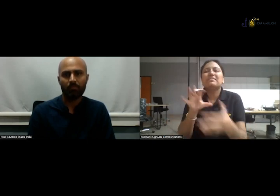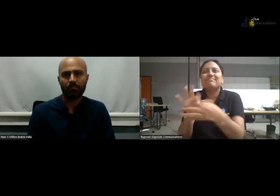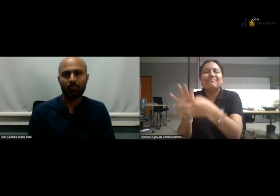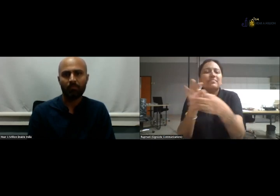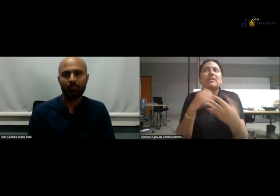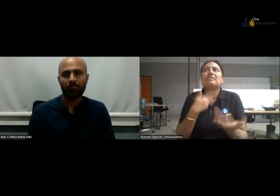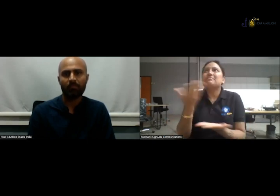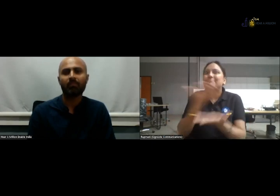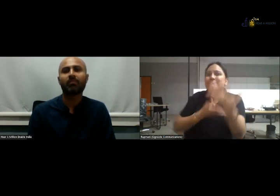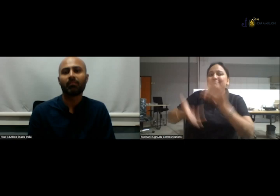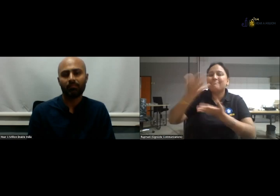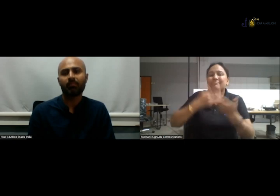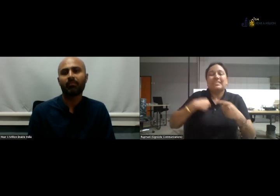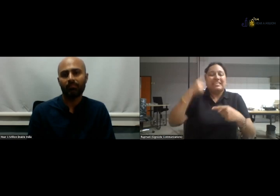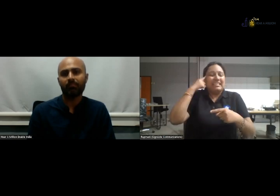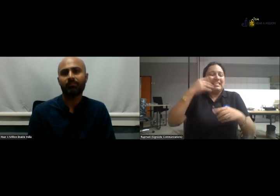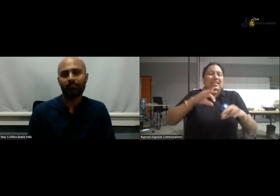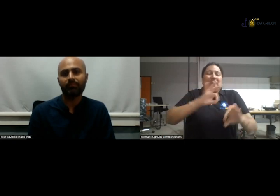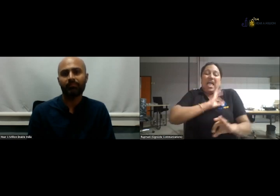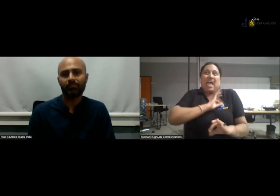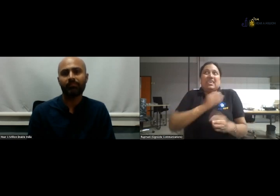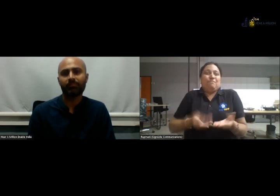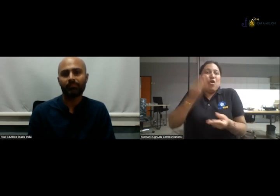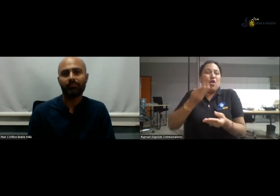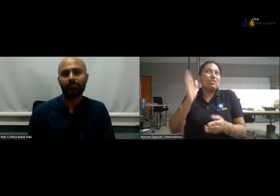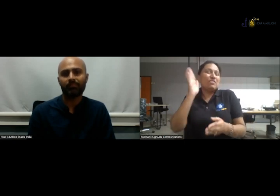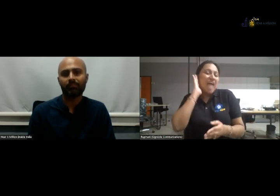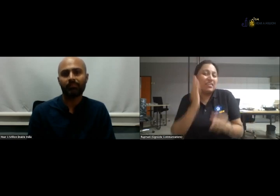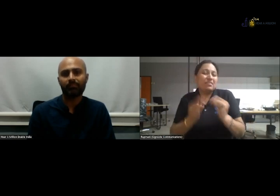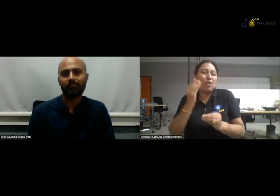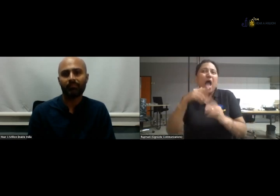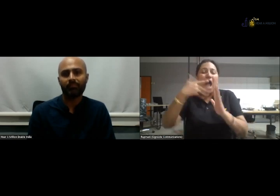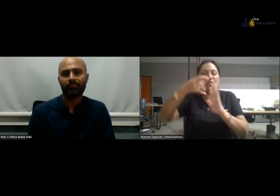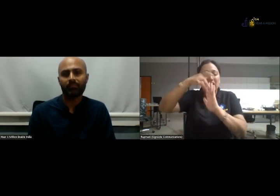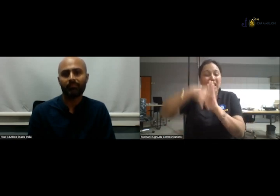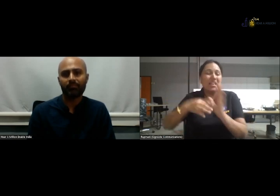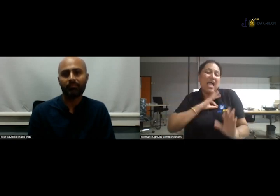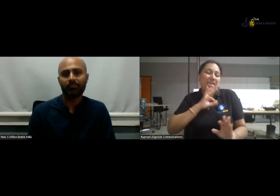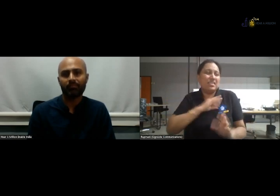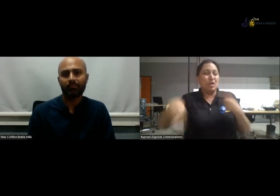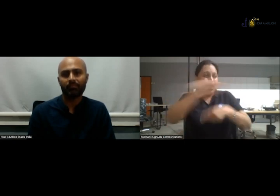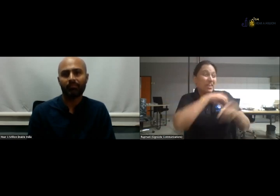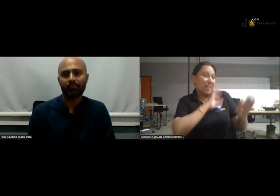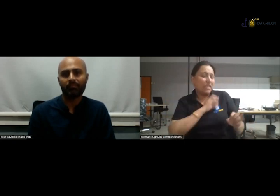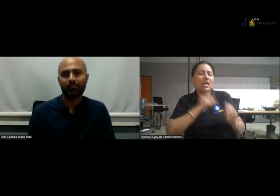we asked about, their backgrounds, and, many things we discussed, what they